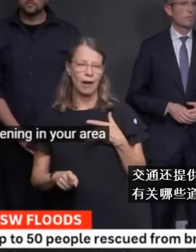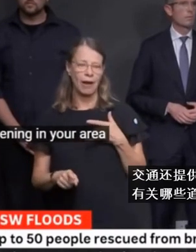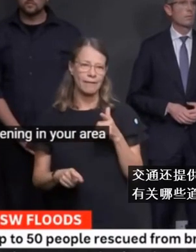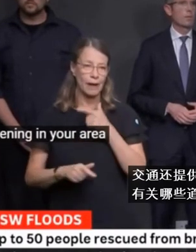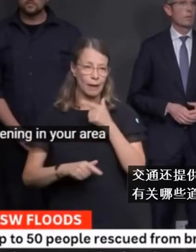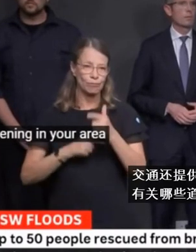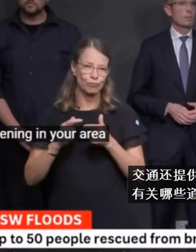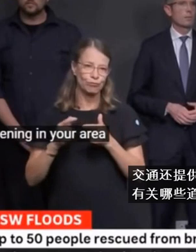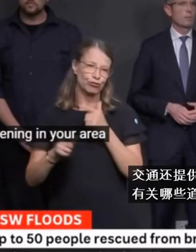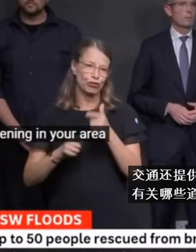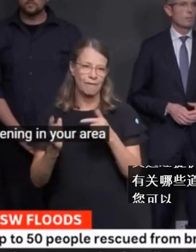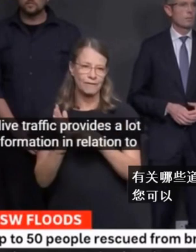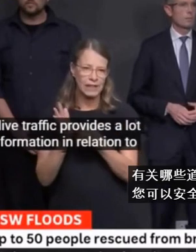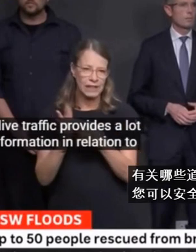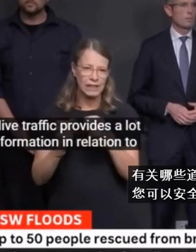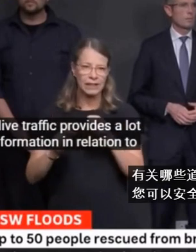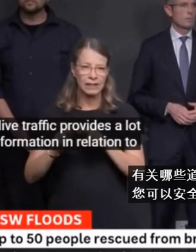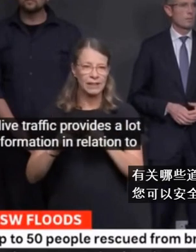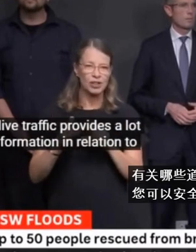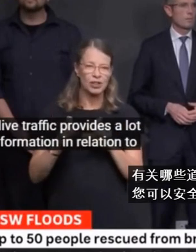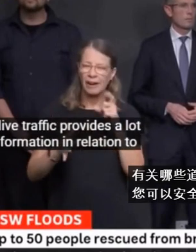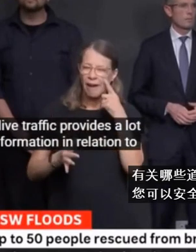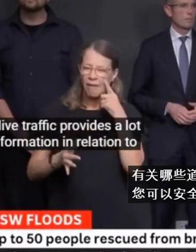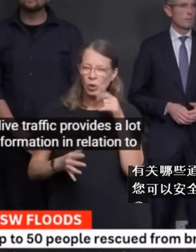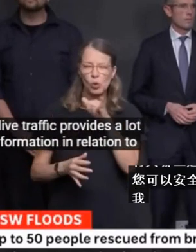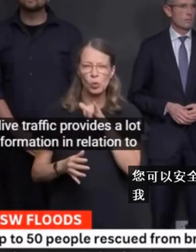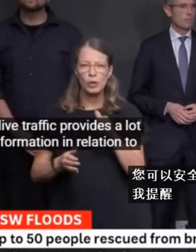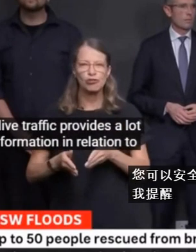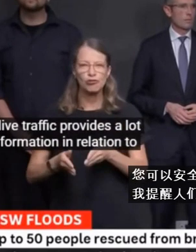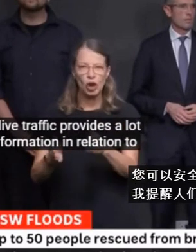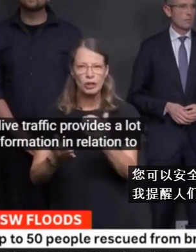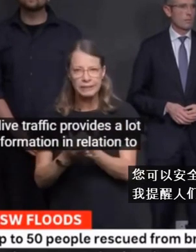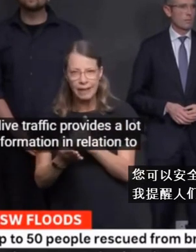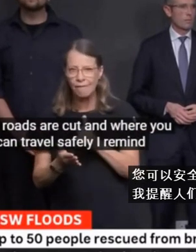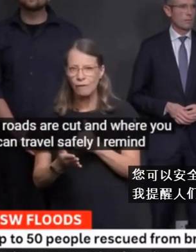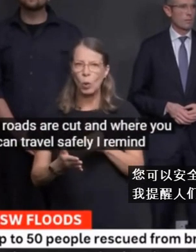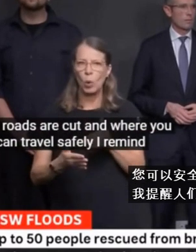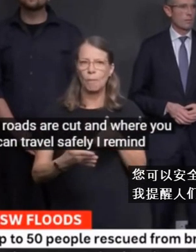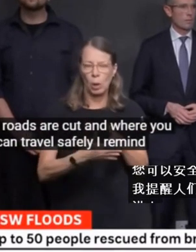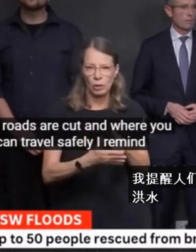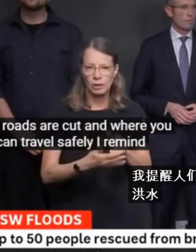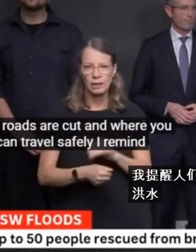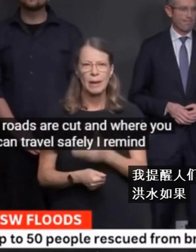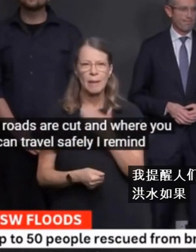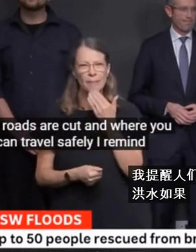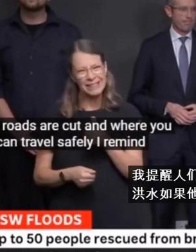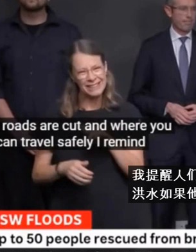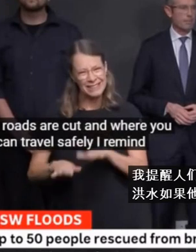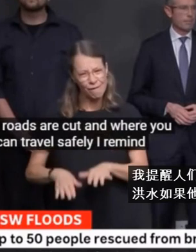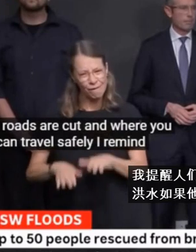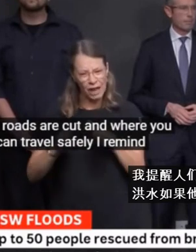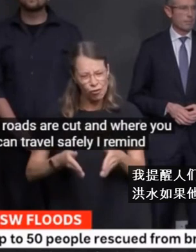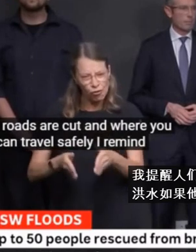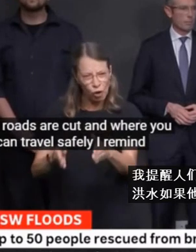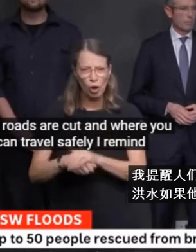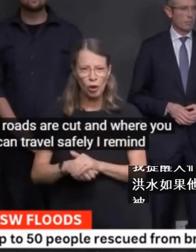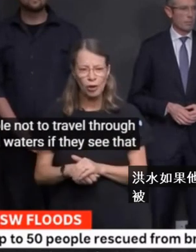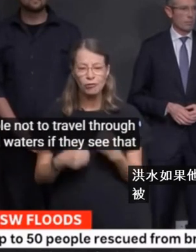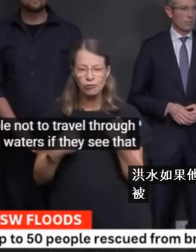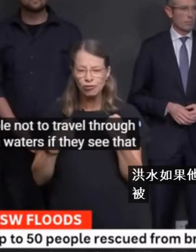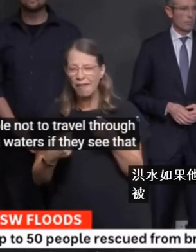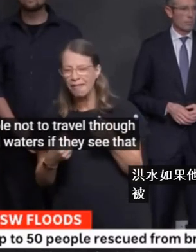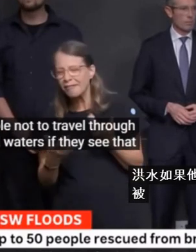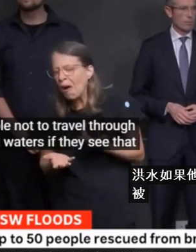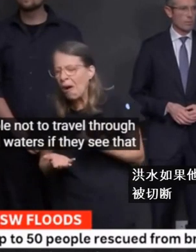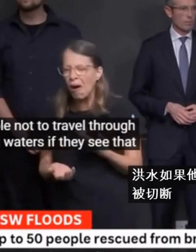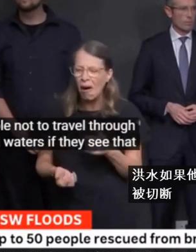relation to what roads are cut and where you can travel safely. I remind people not to travel through floodwaters. If they see that the roads are